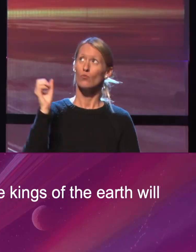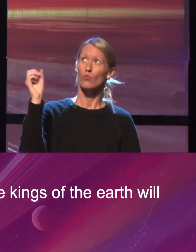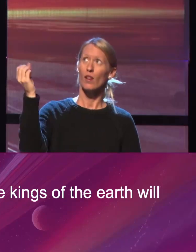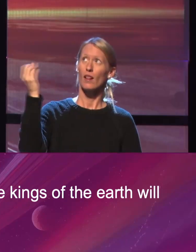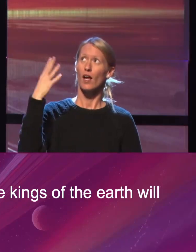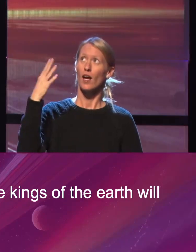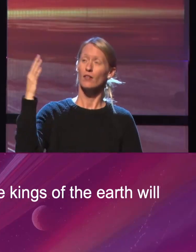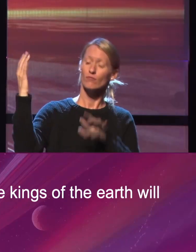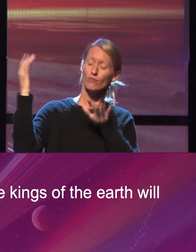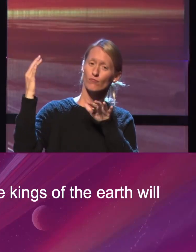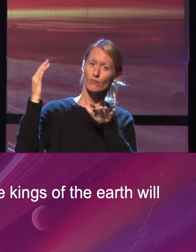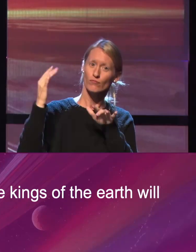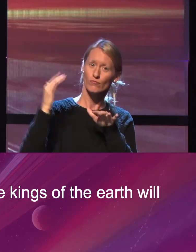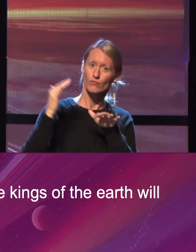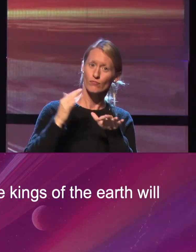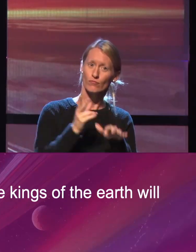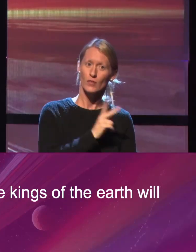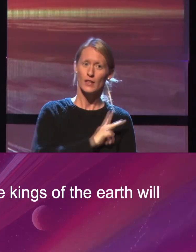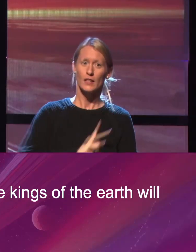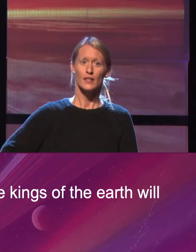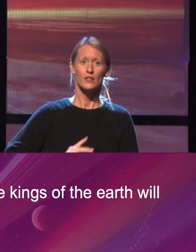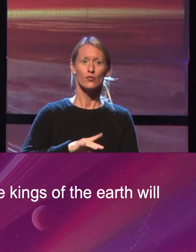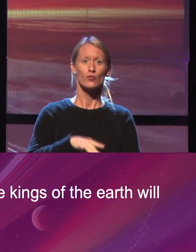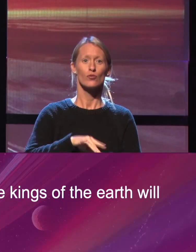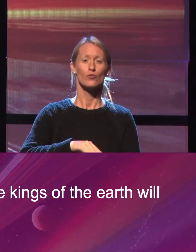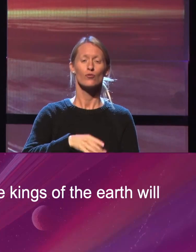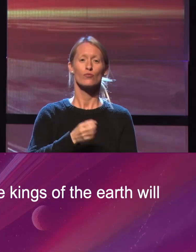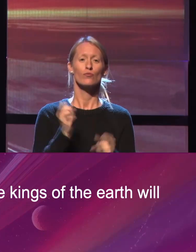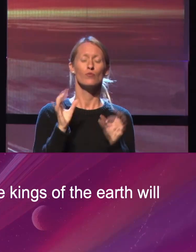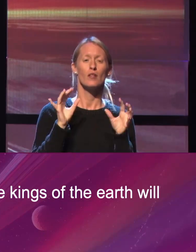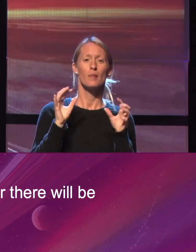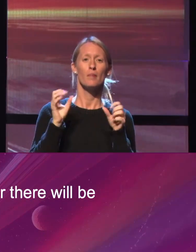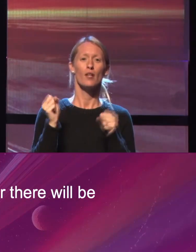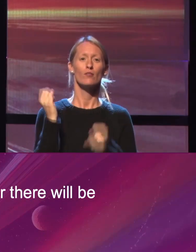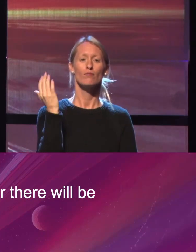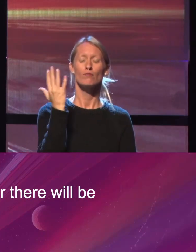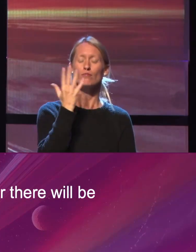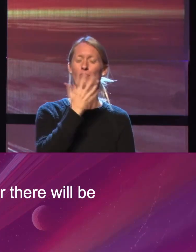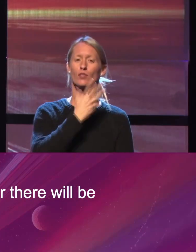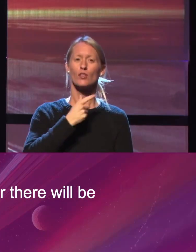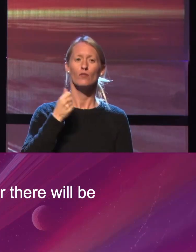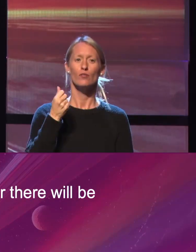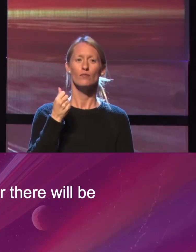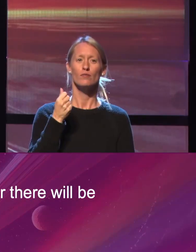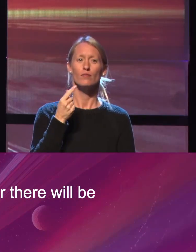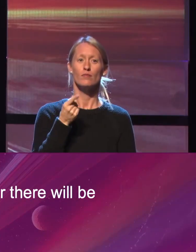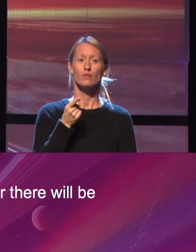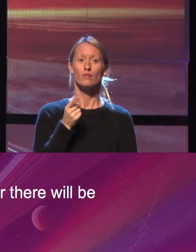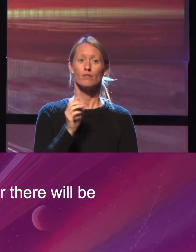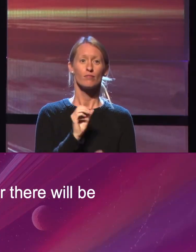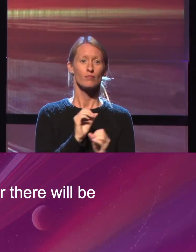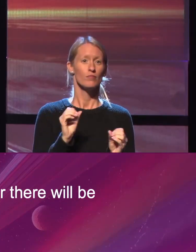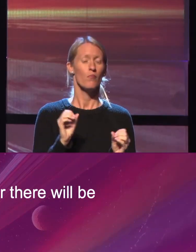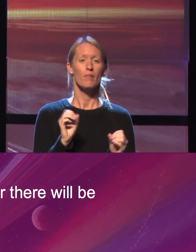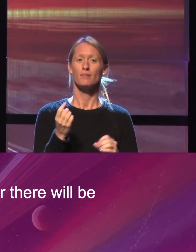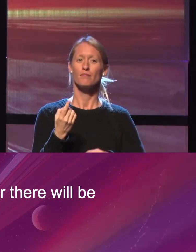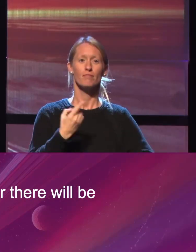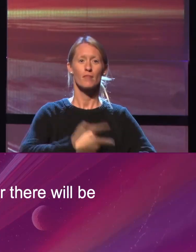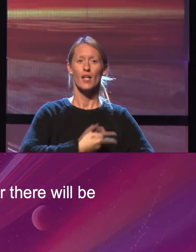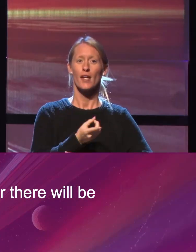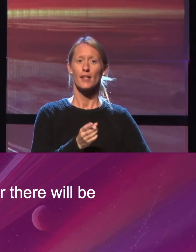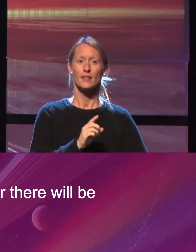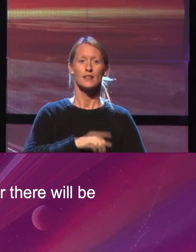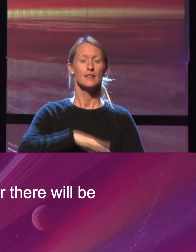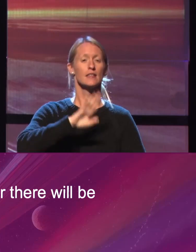and the kings of the earth will bring their splendor into it. On no day, it says, will the gates ever be shut, for there will be